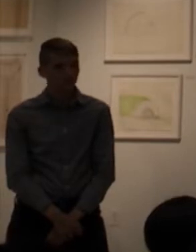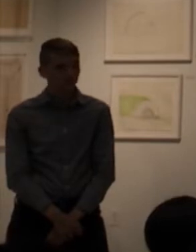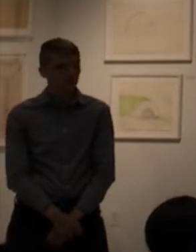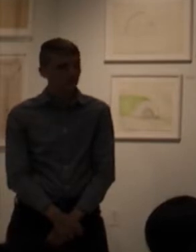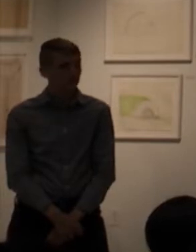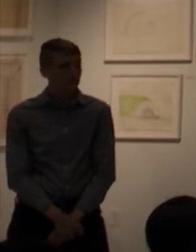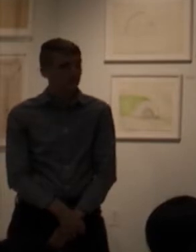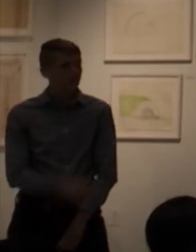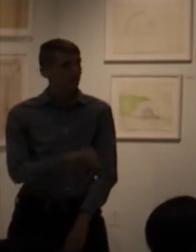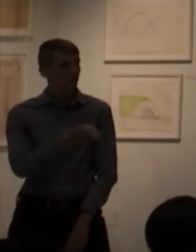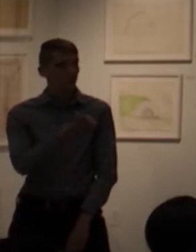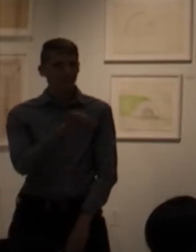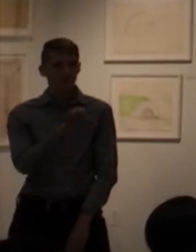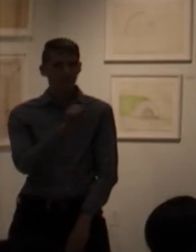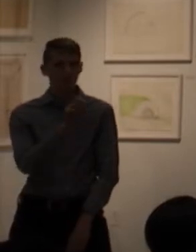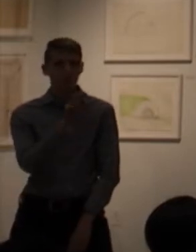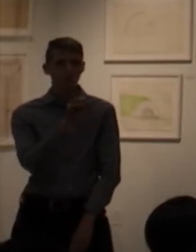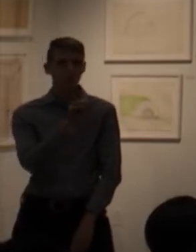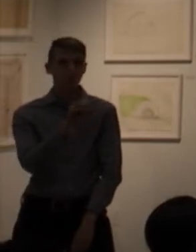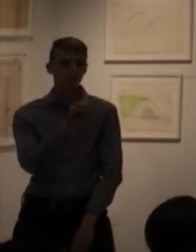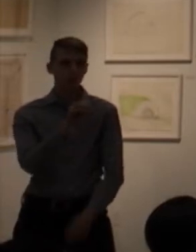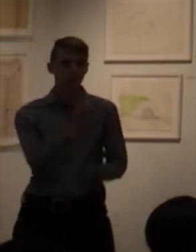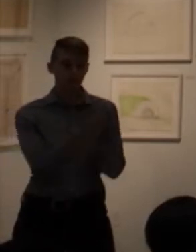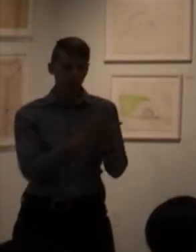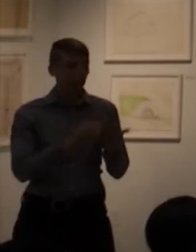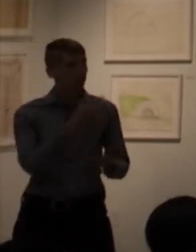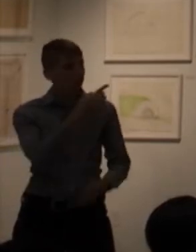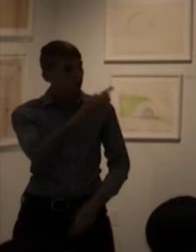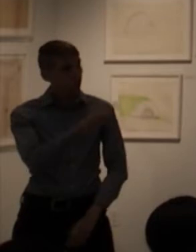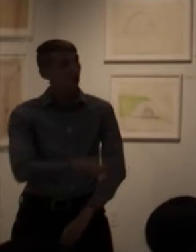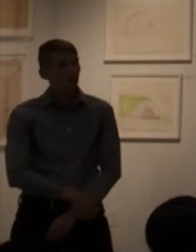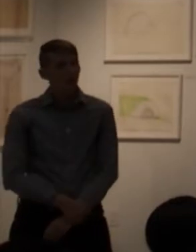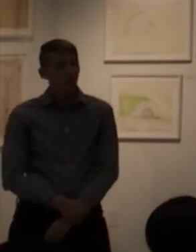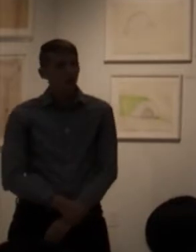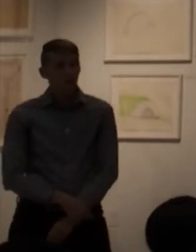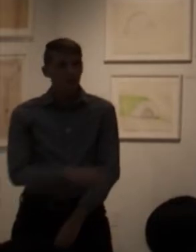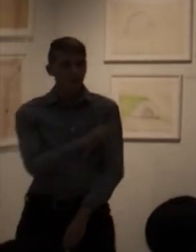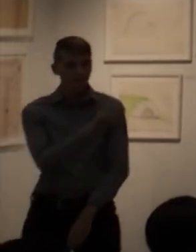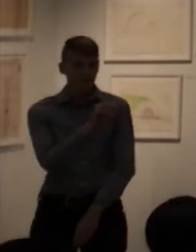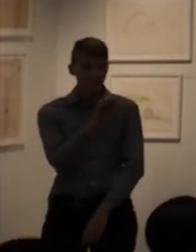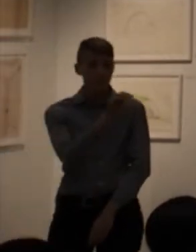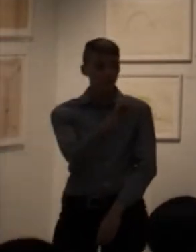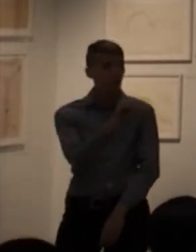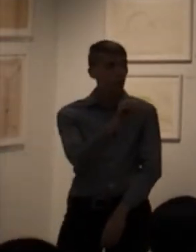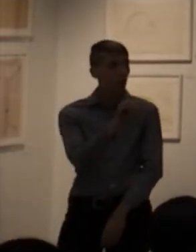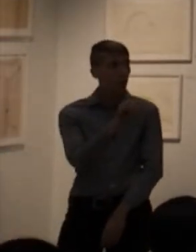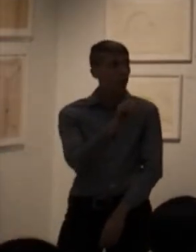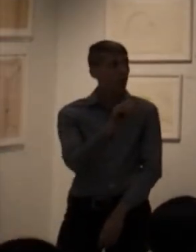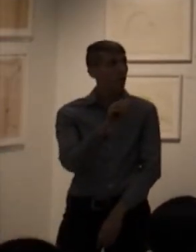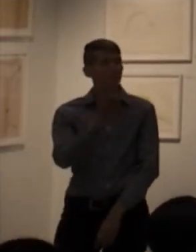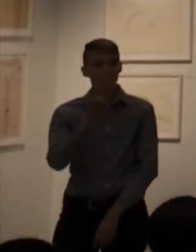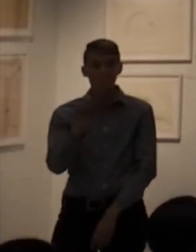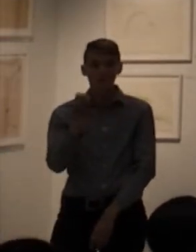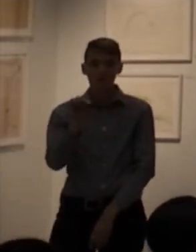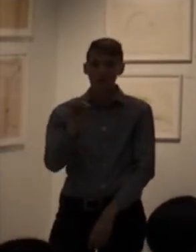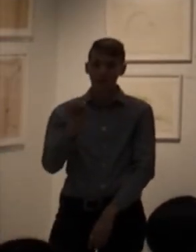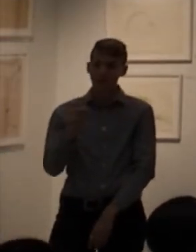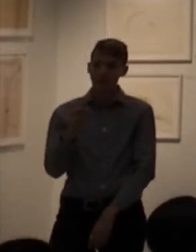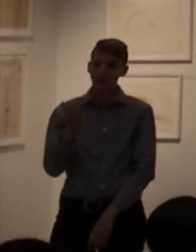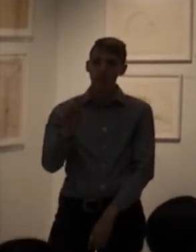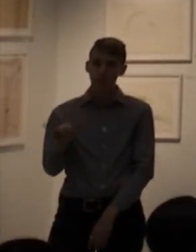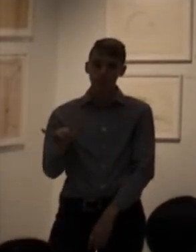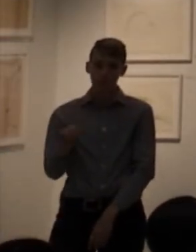The Maestro designers that we work with, you see Vico Magistretti, Frank Gehry, Massimo